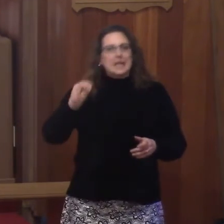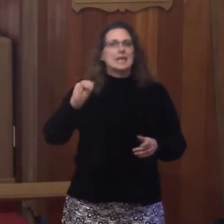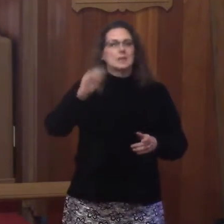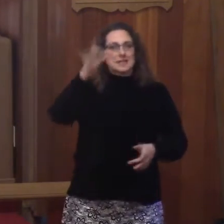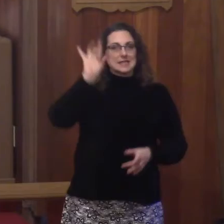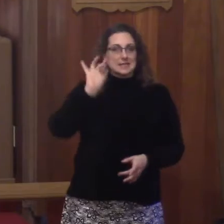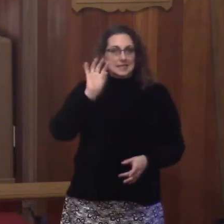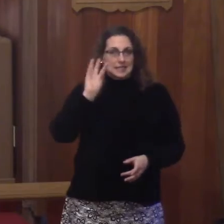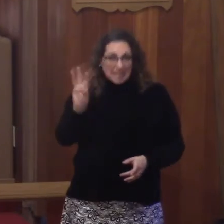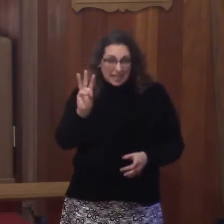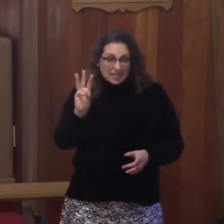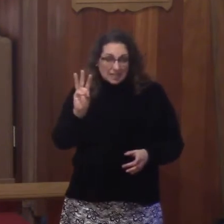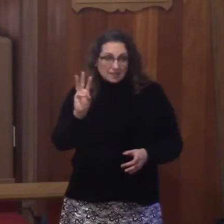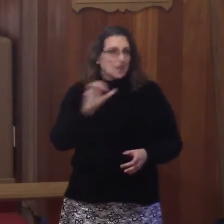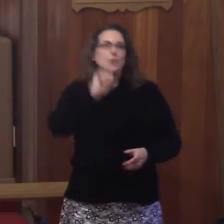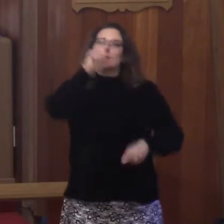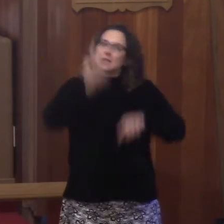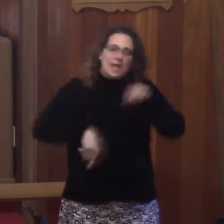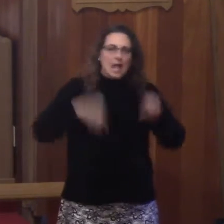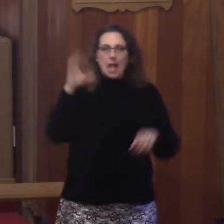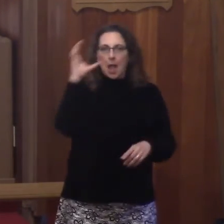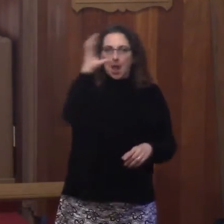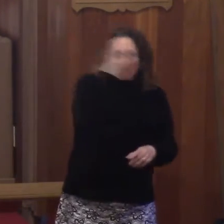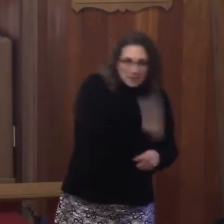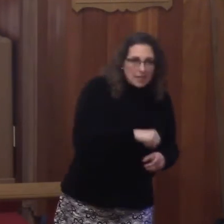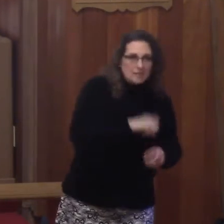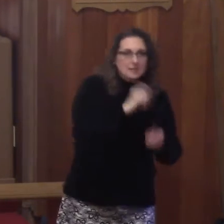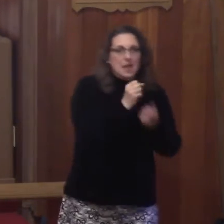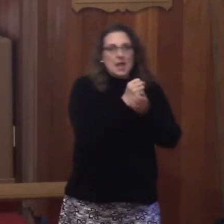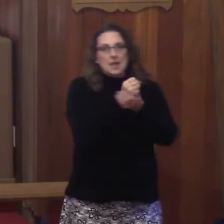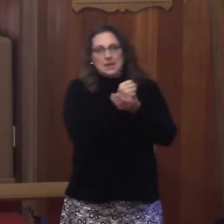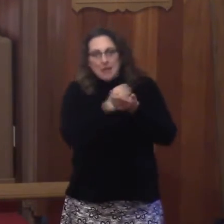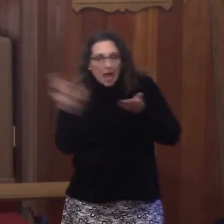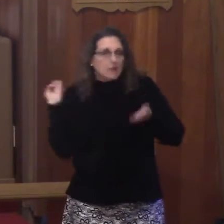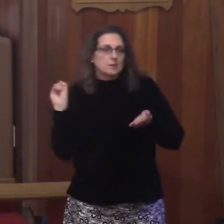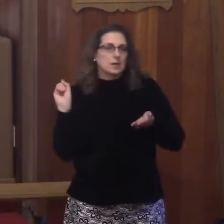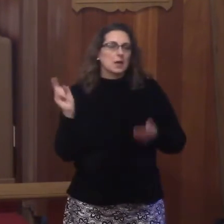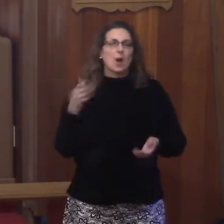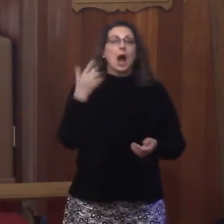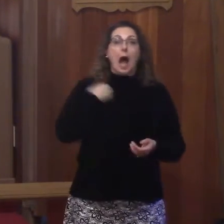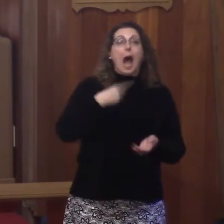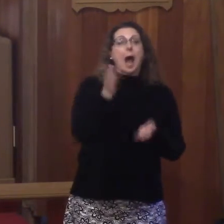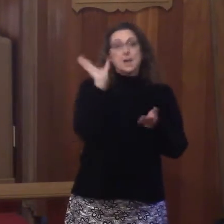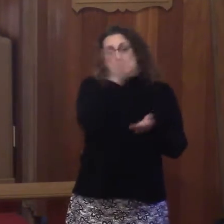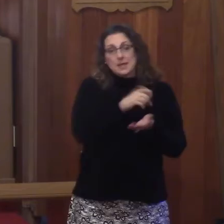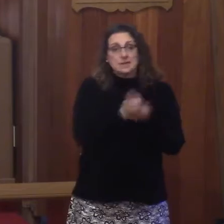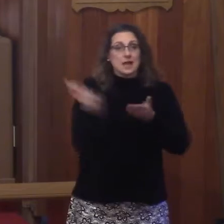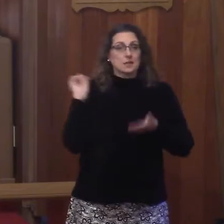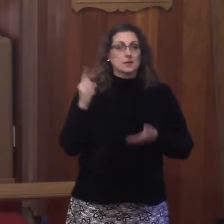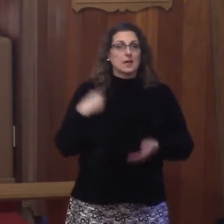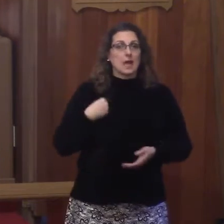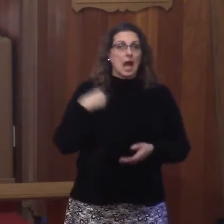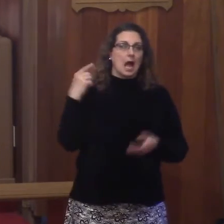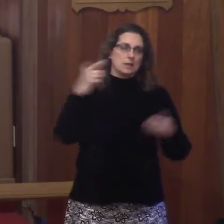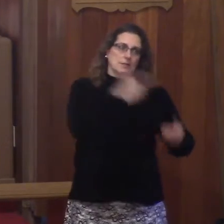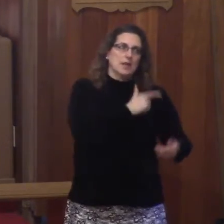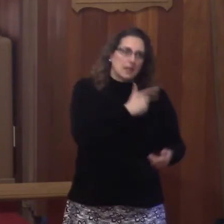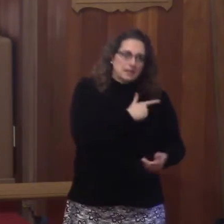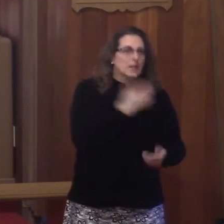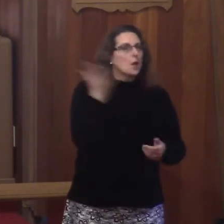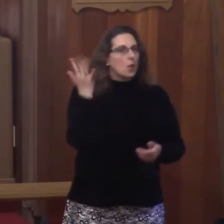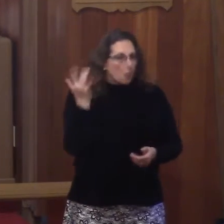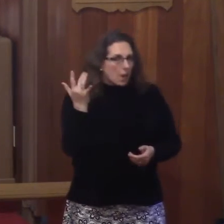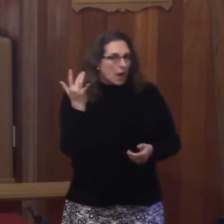I missed it last week. Why? I'm lazy. I could have gone, but I didn't. I could have up with a million